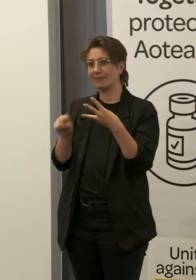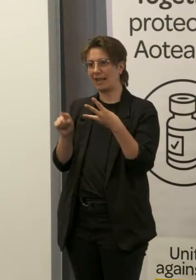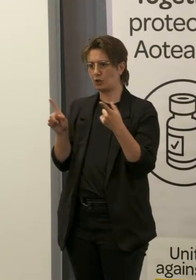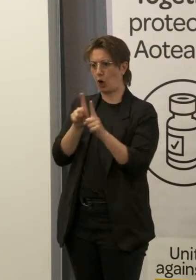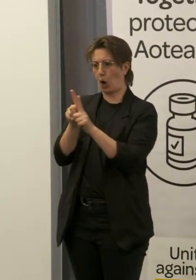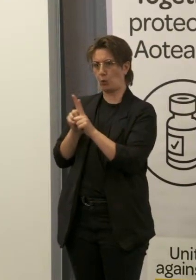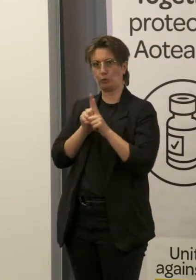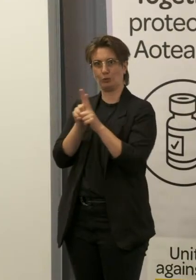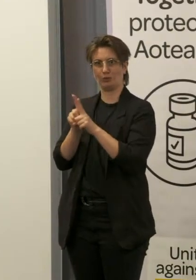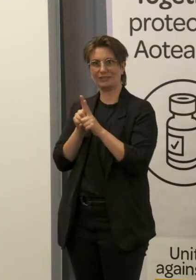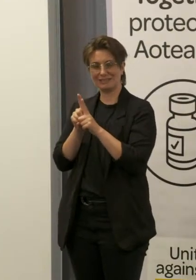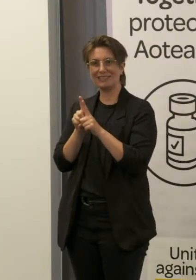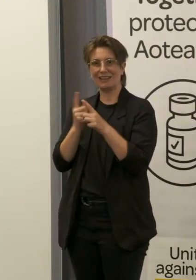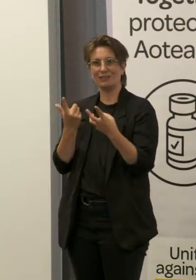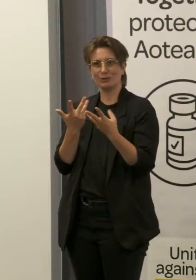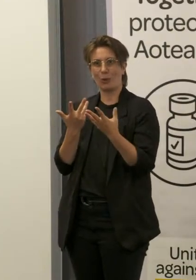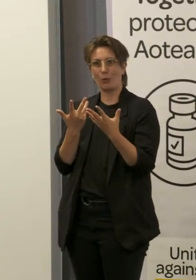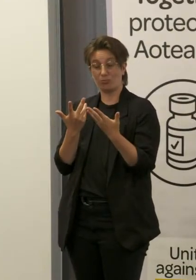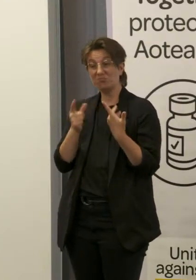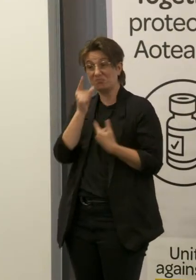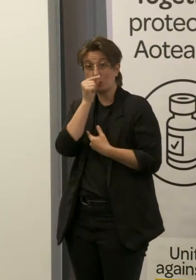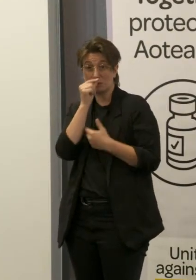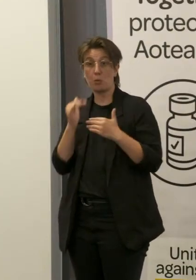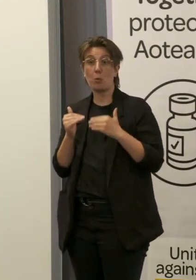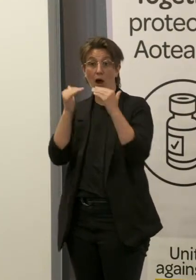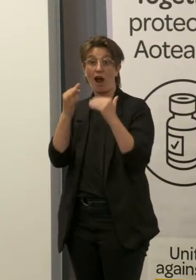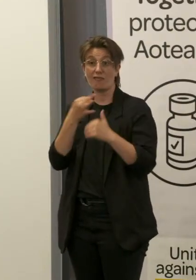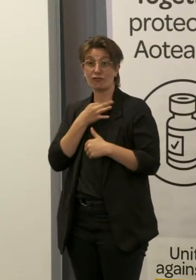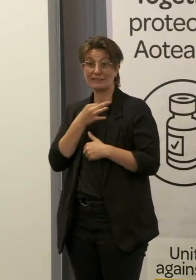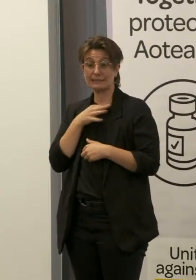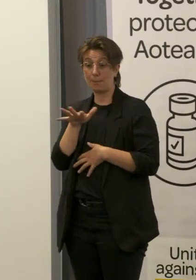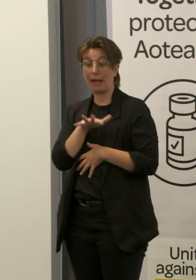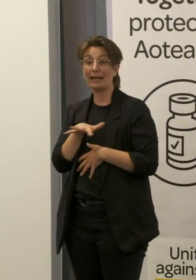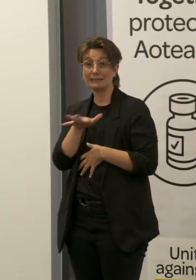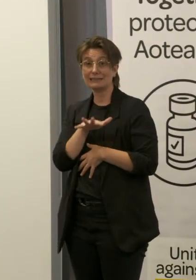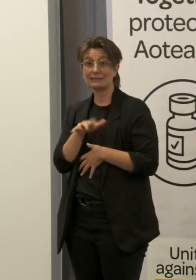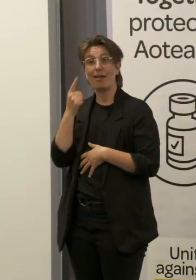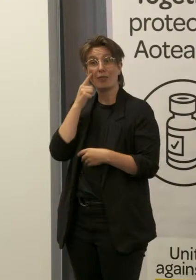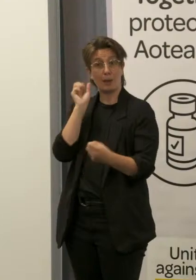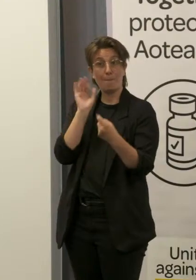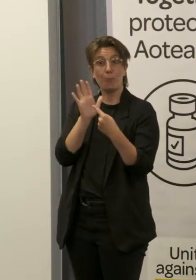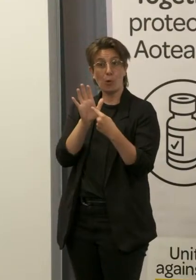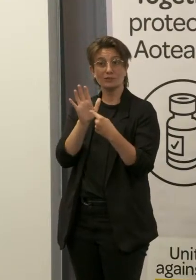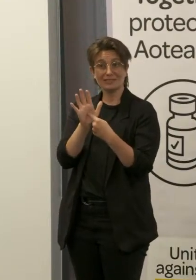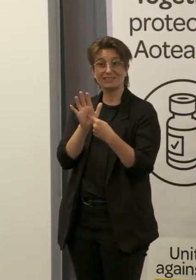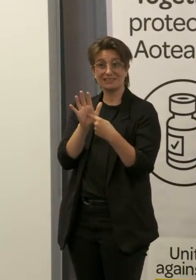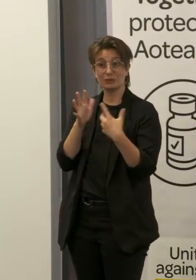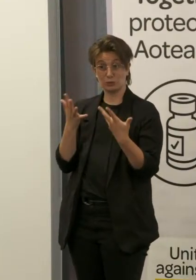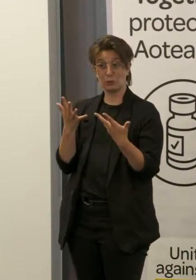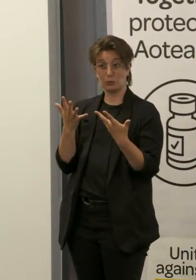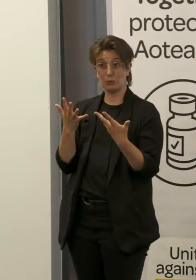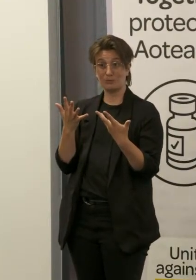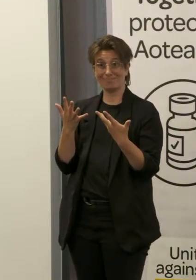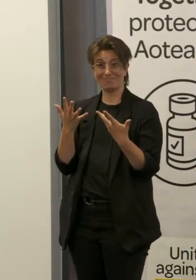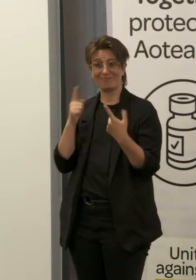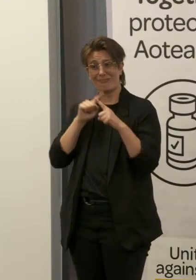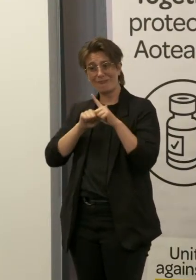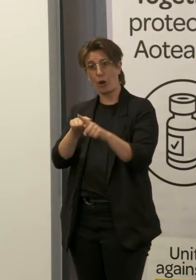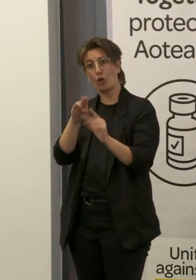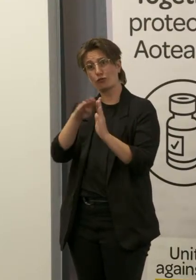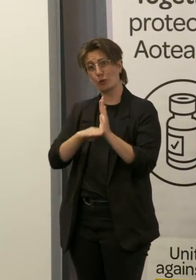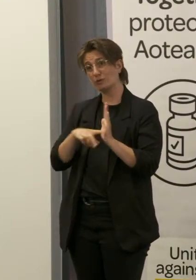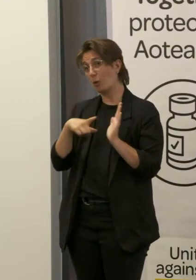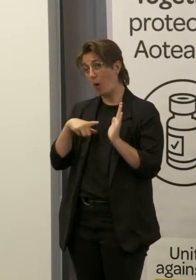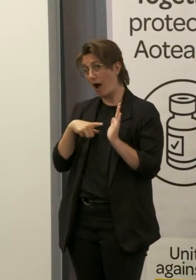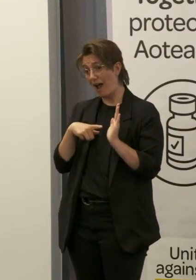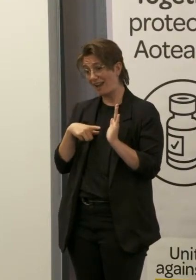just individuals but to protect others. And I think this is a really important thing about Omicron. It may not be as